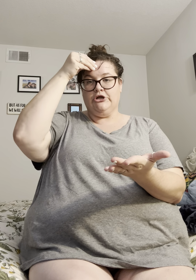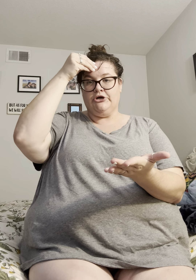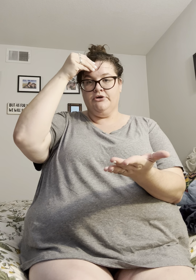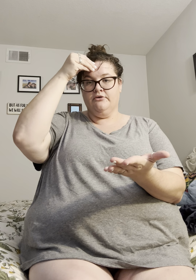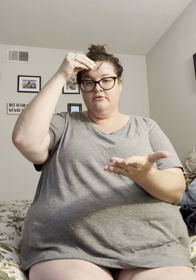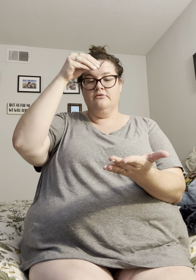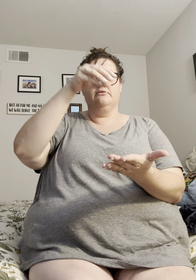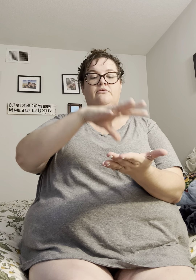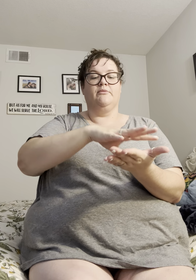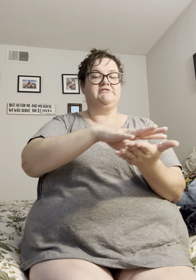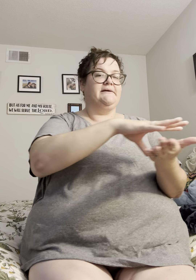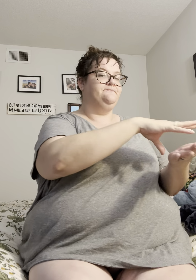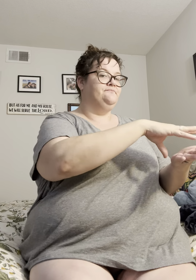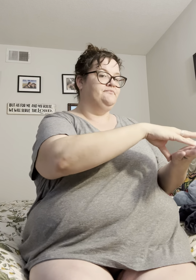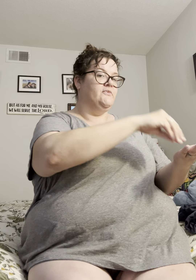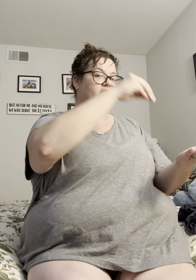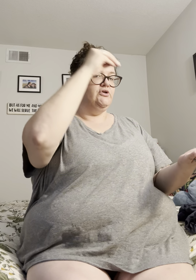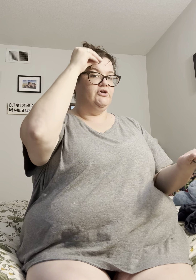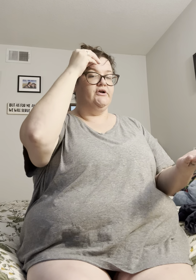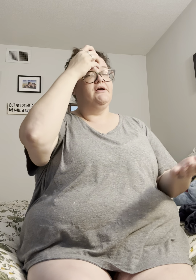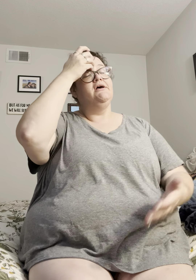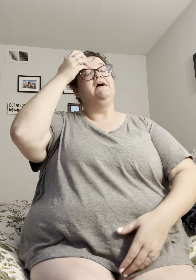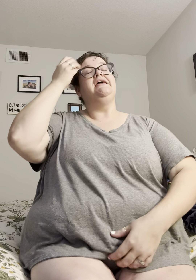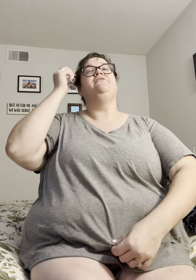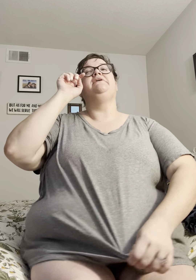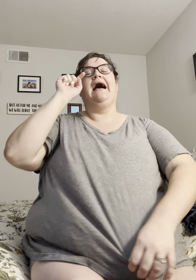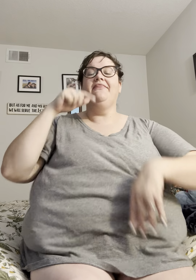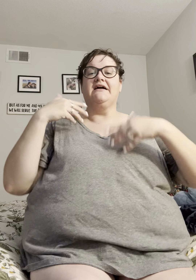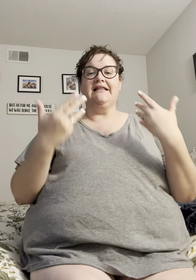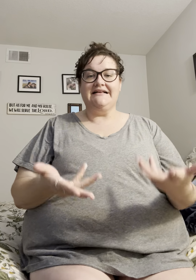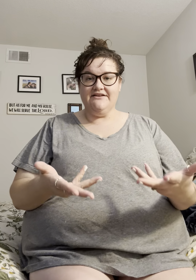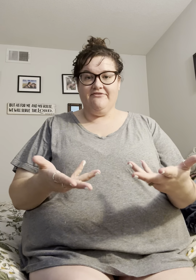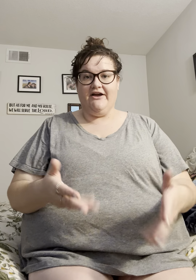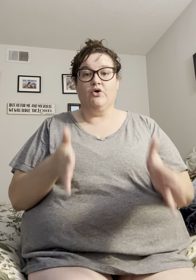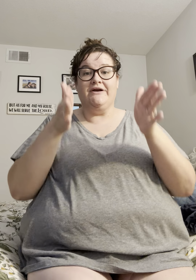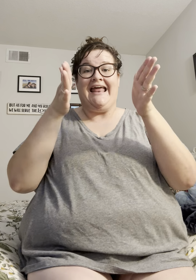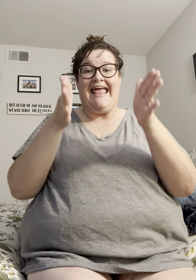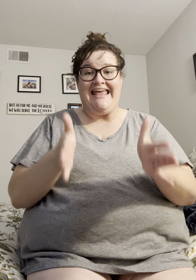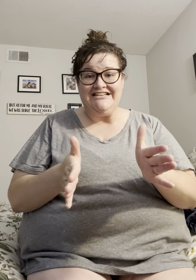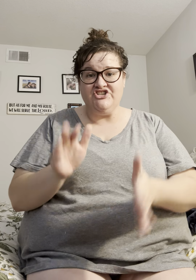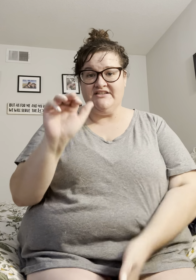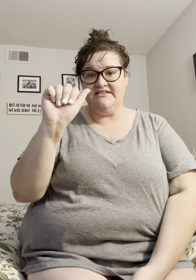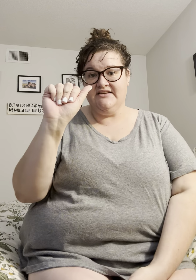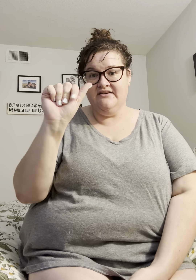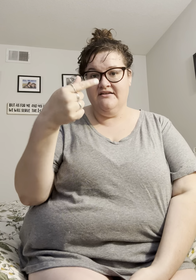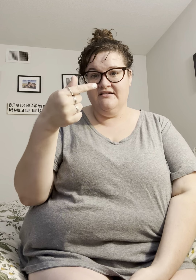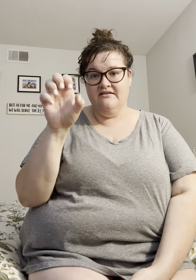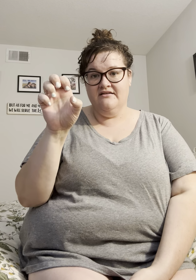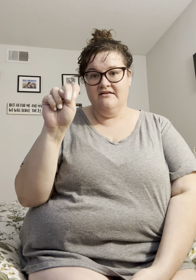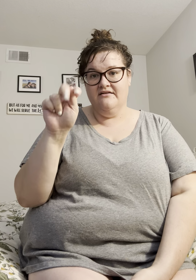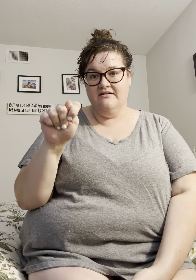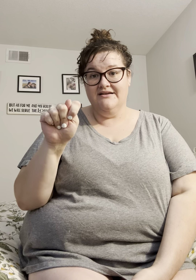Learn. One more time. Learn. If we add the classifier or an agent